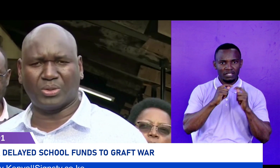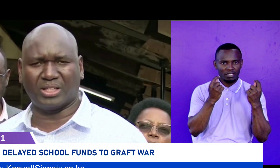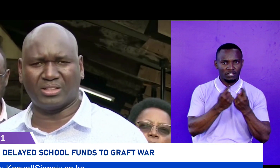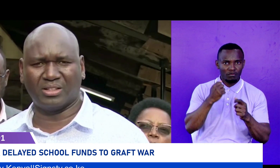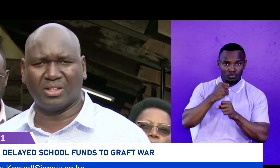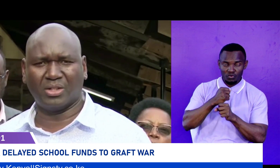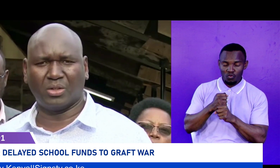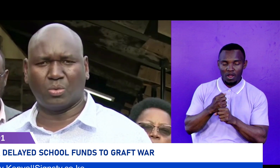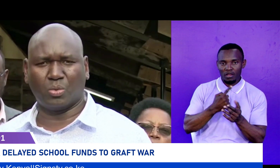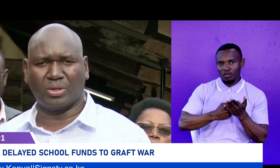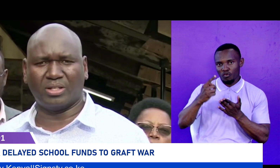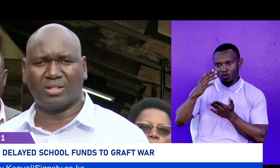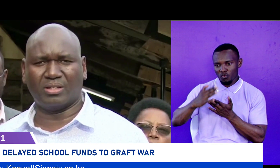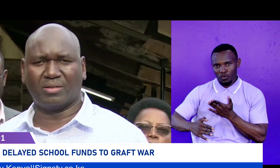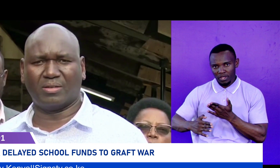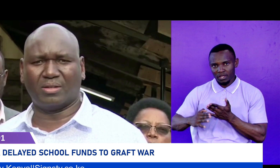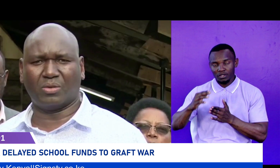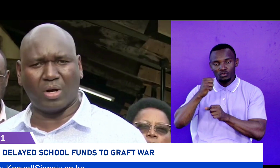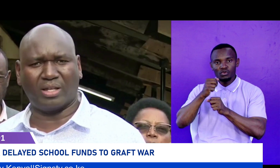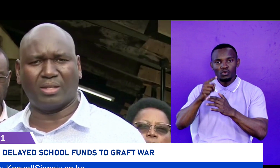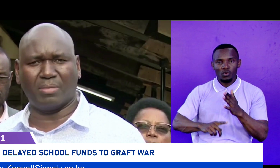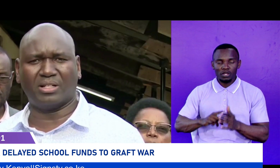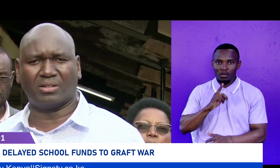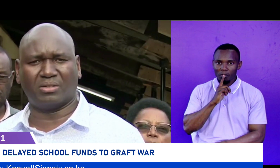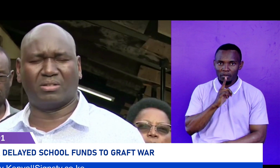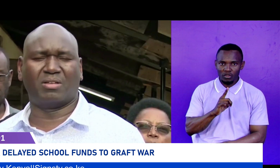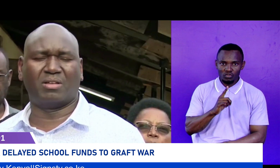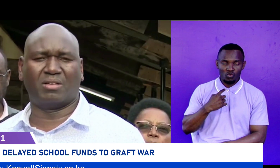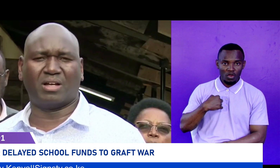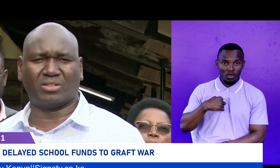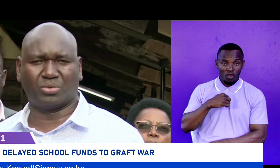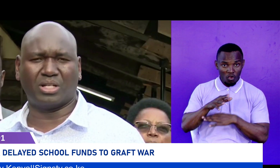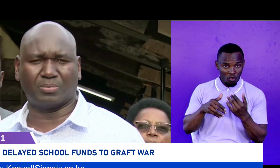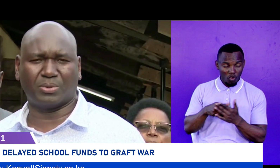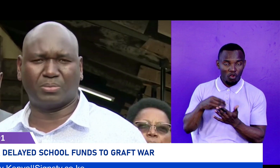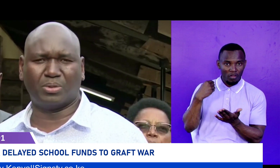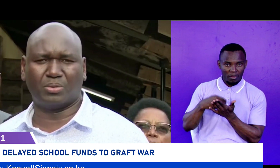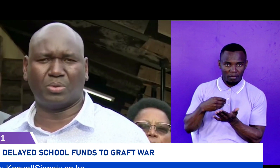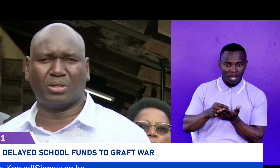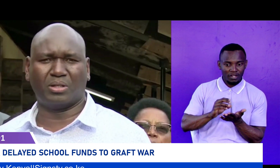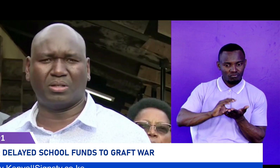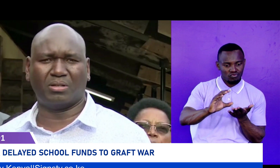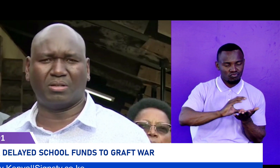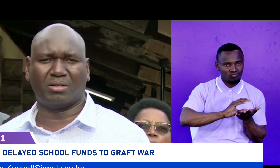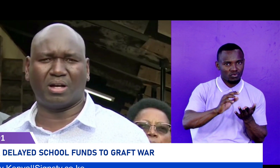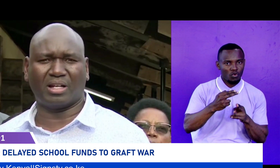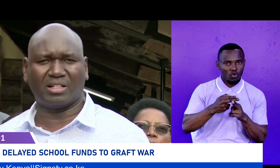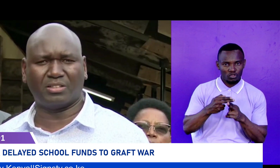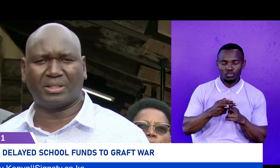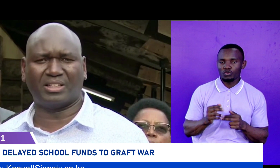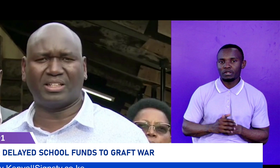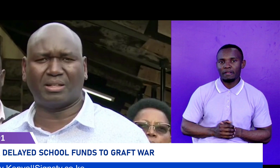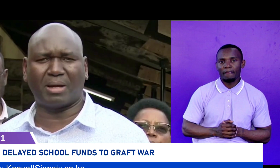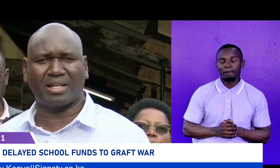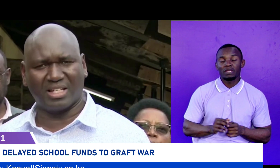that we wire the money as soon as possible. We are anticipating that by next